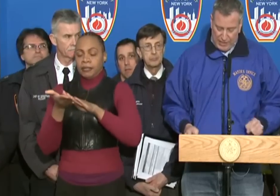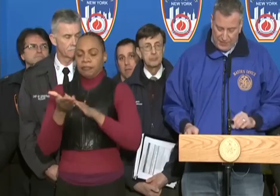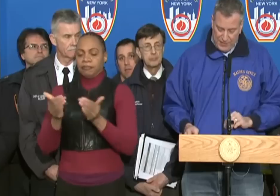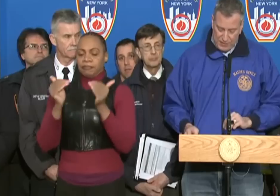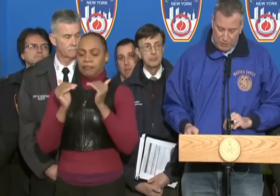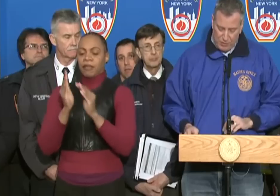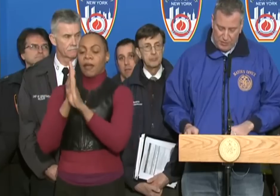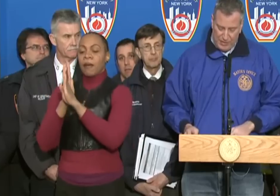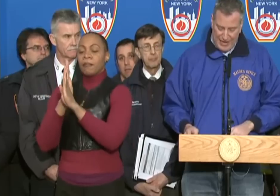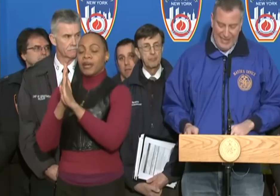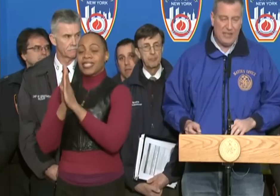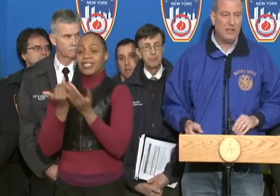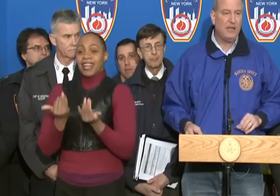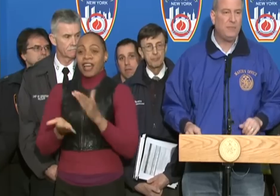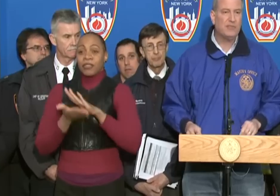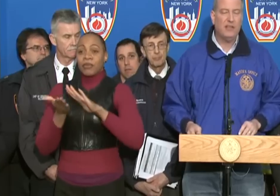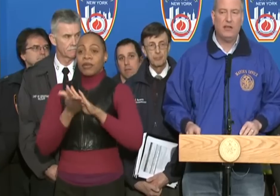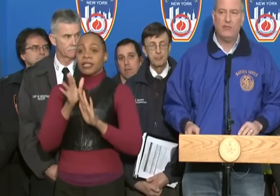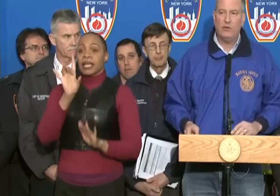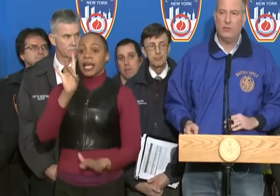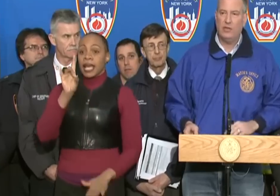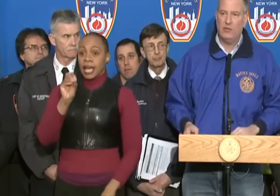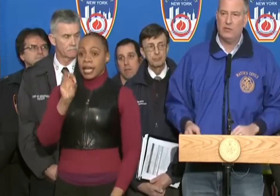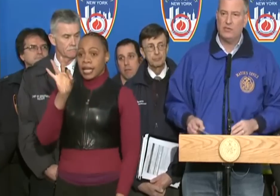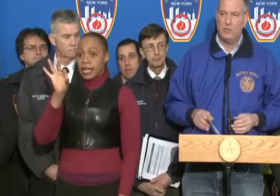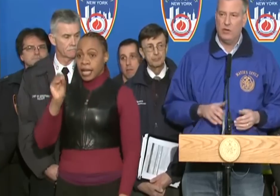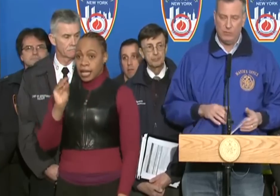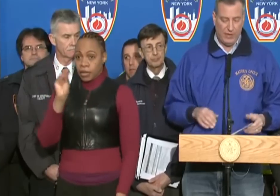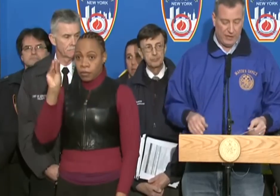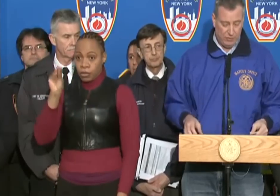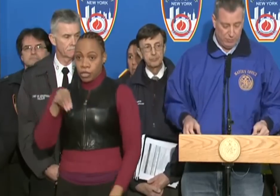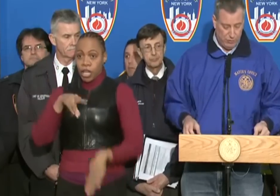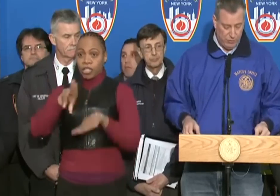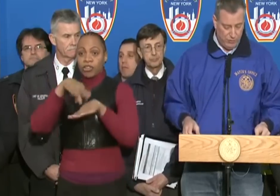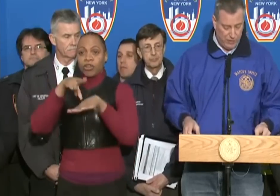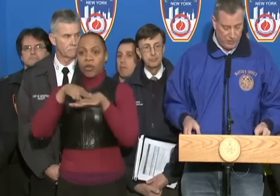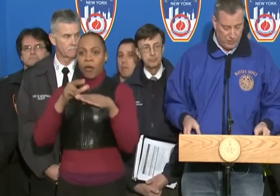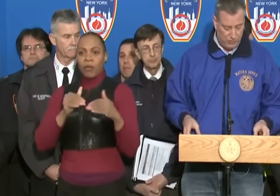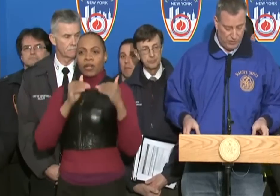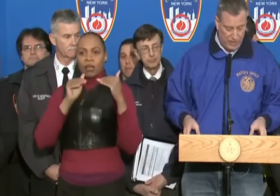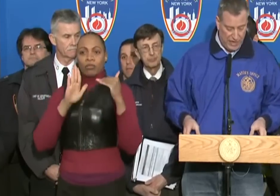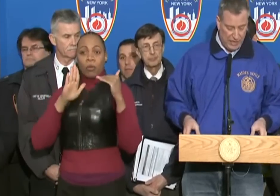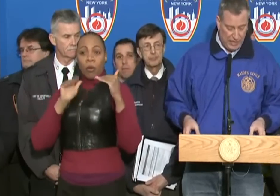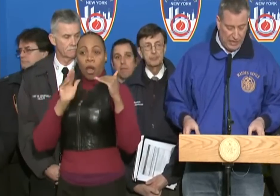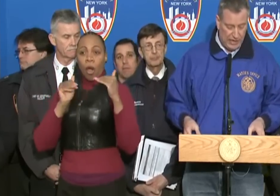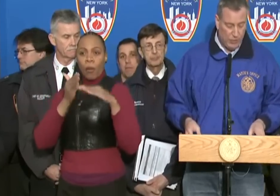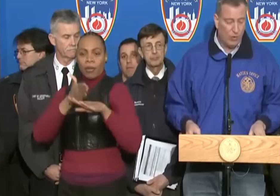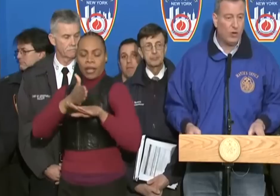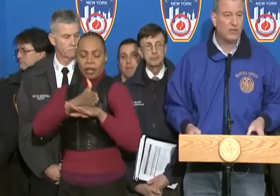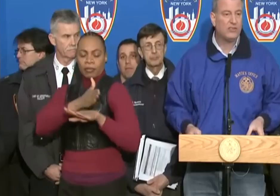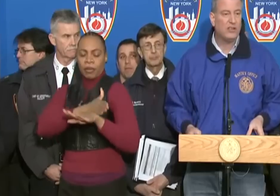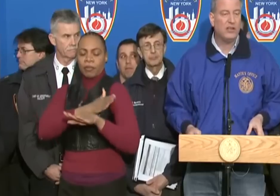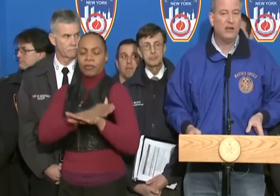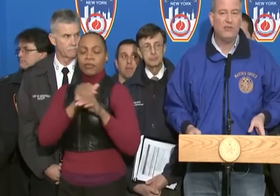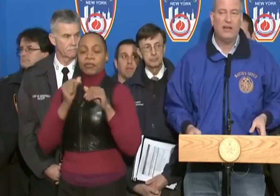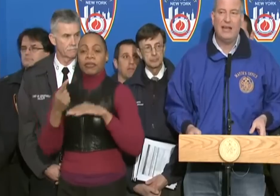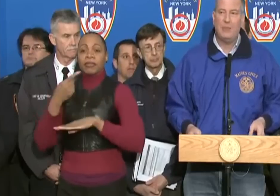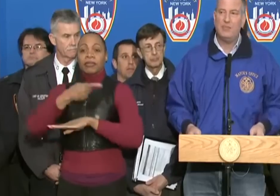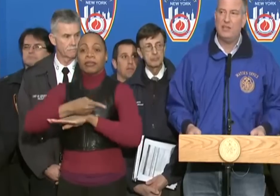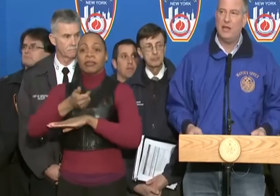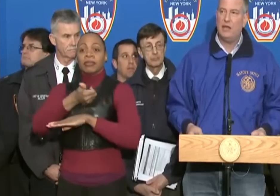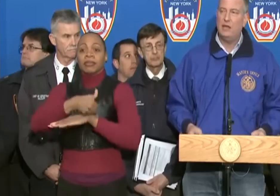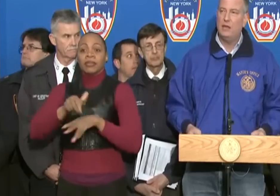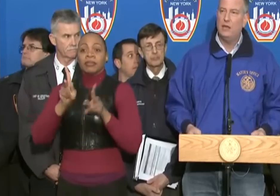Buses running at this moment about 80 to 90% of normal levels, and we hope for that to improve as we go through the day. Again, anyone who wants to